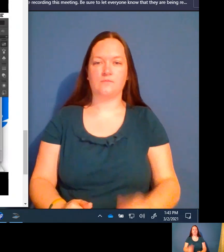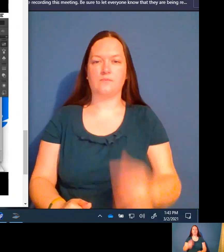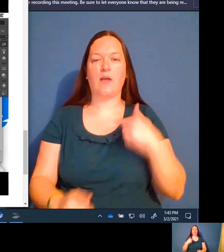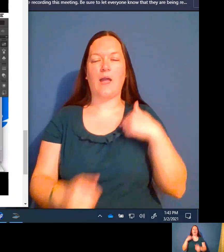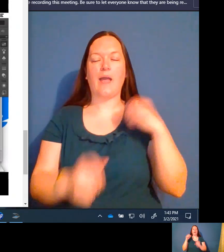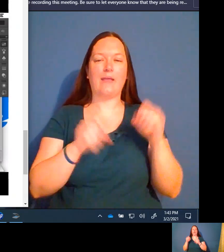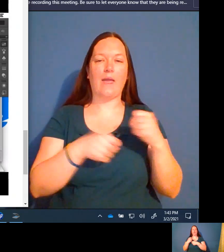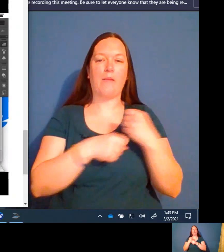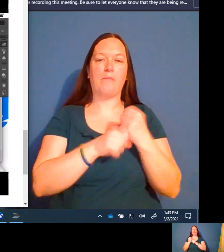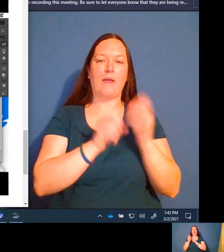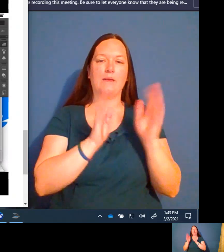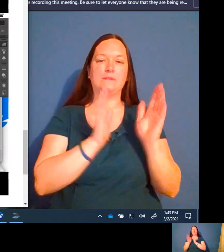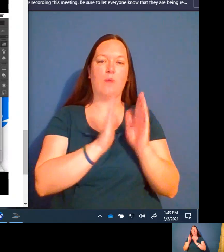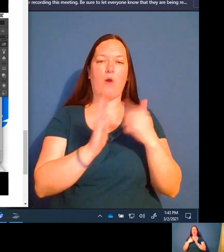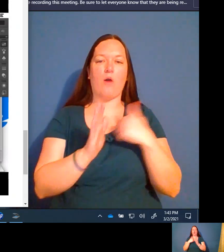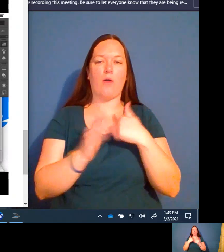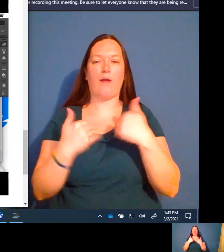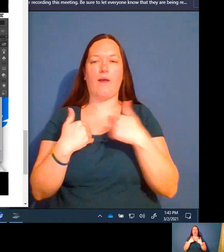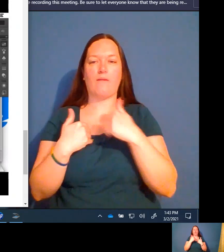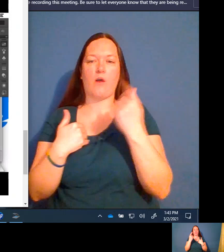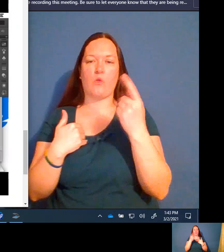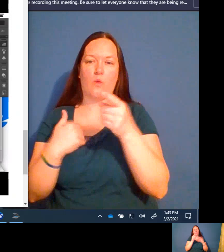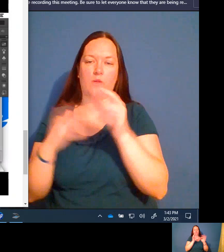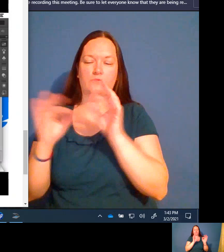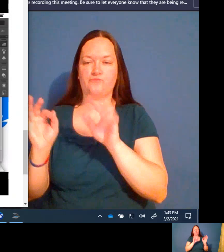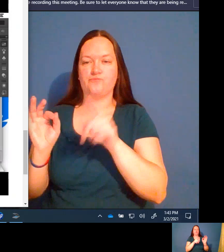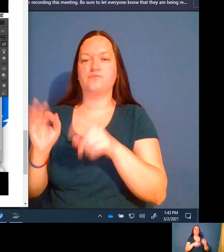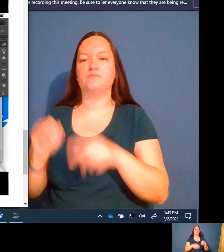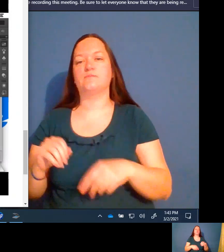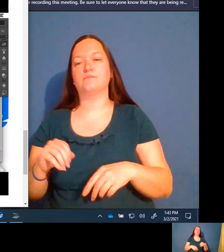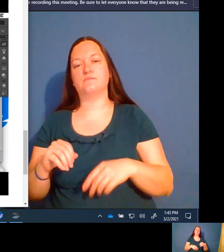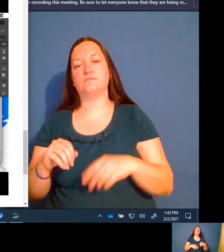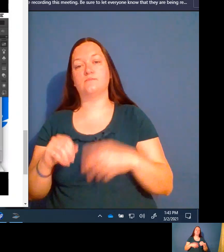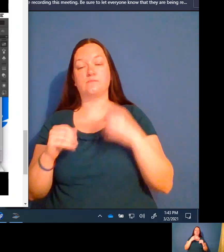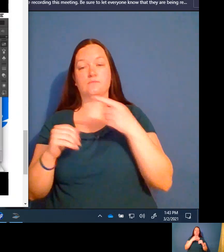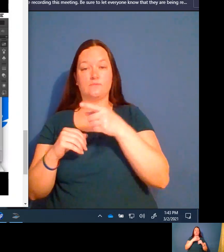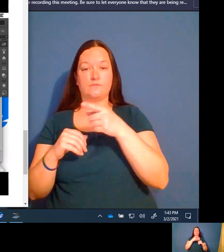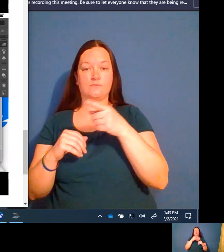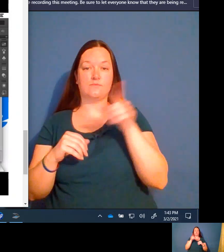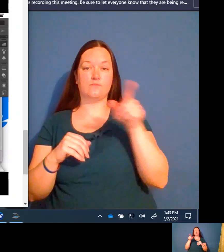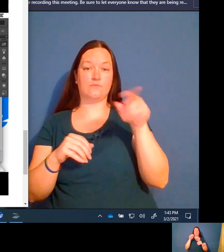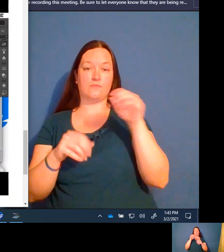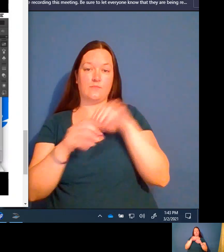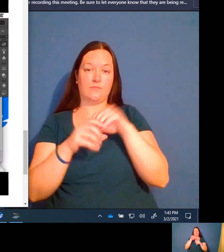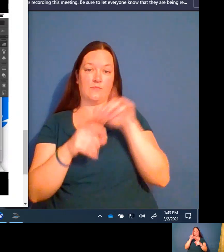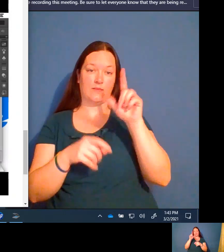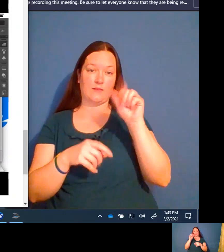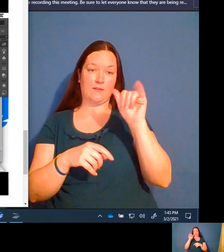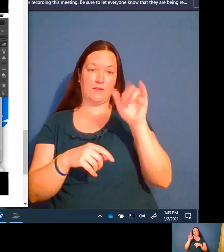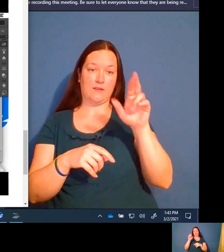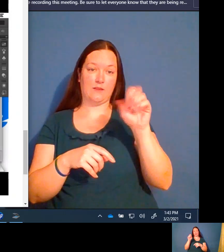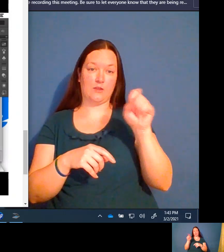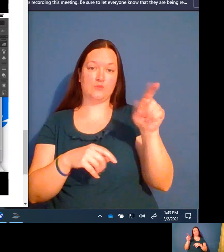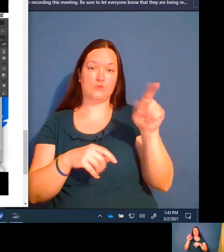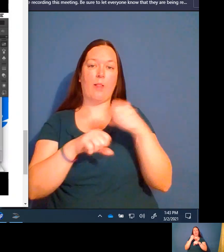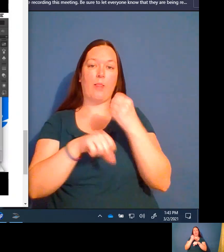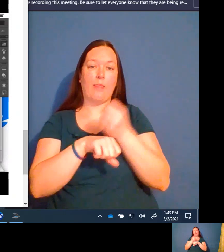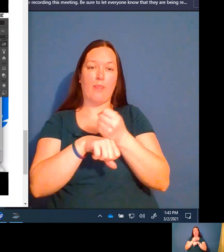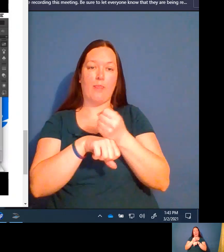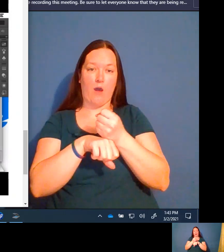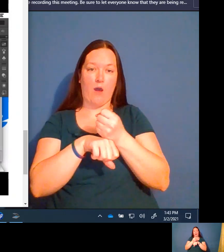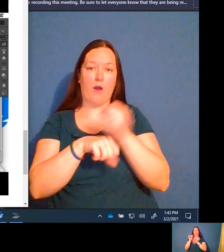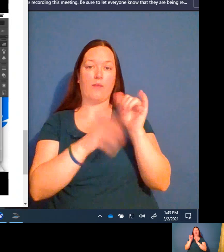make it smaller, but I'd rather just use this other apple. Okay. Now over here in your layers panel, you need to lock it. I'm